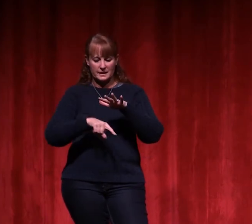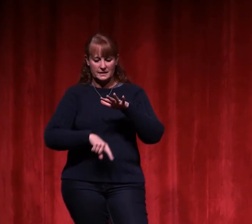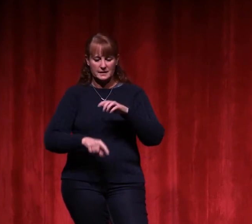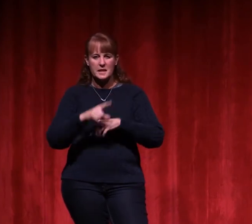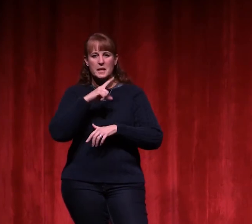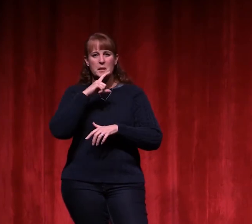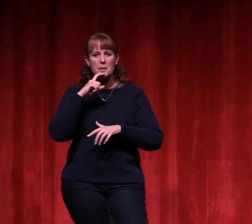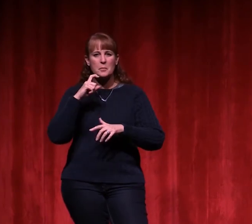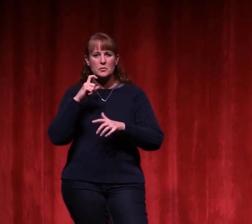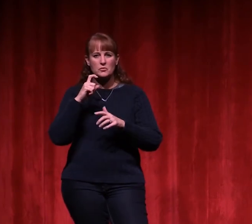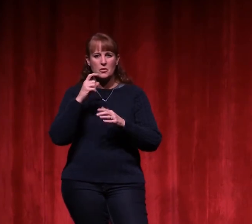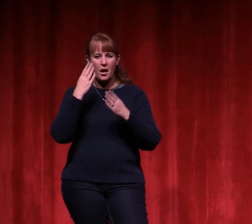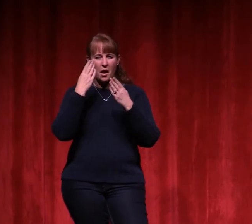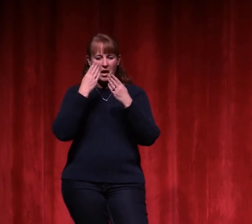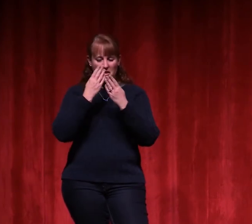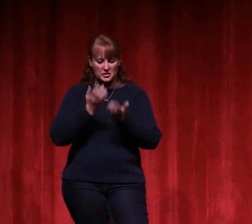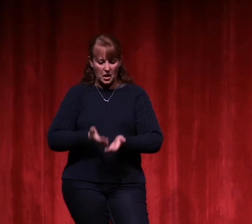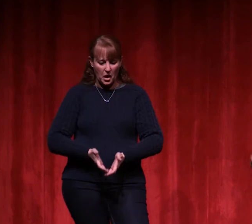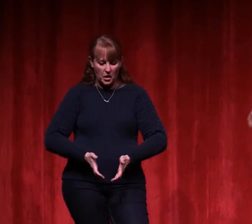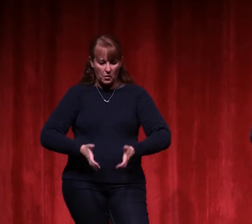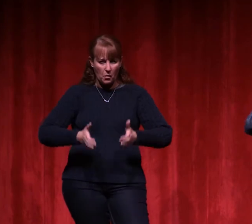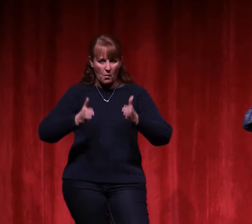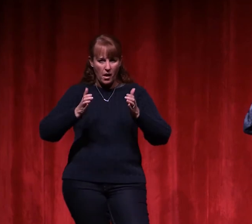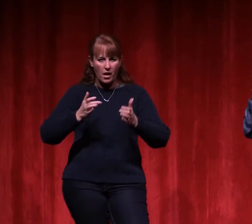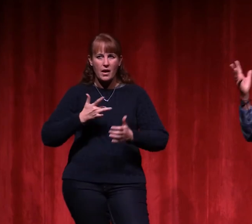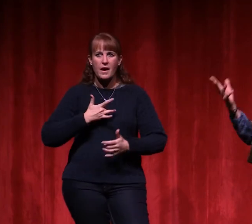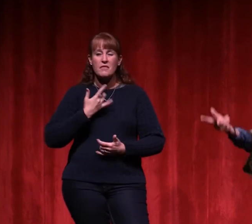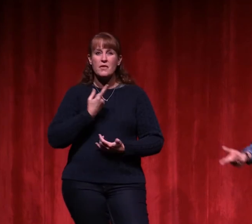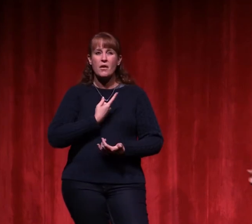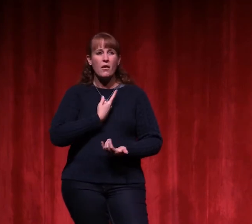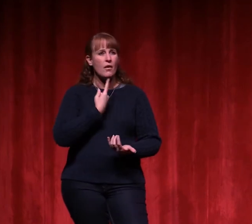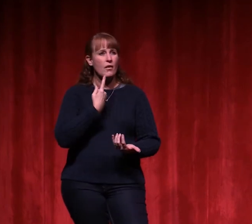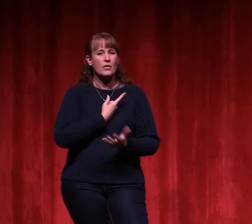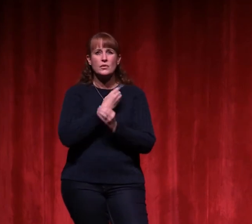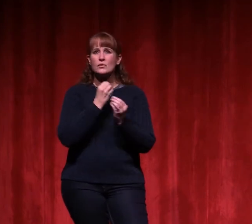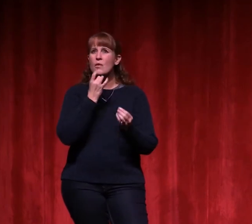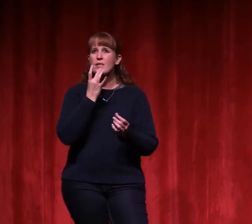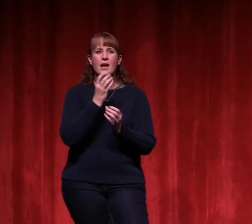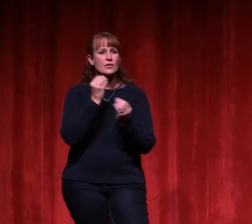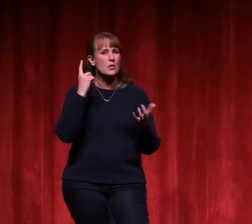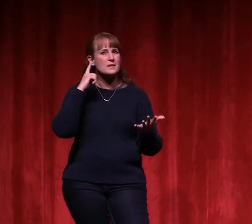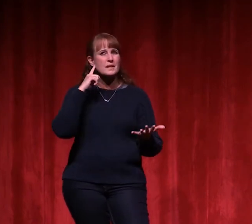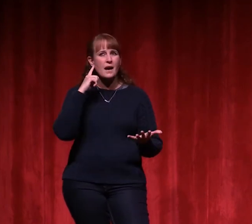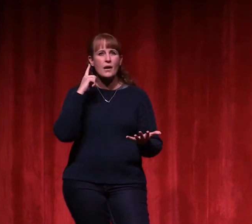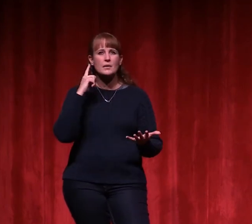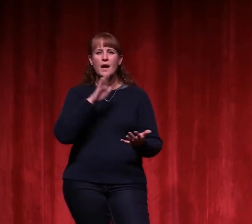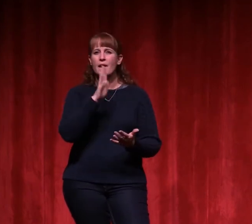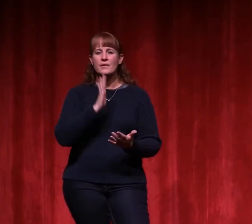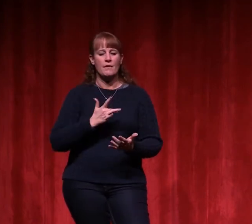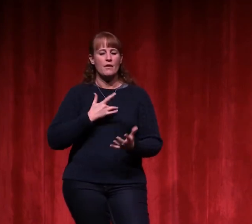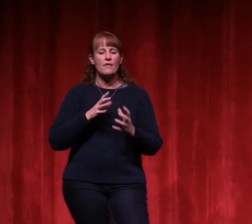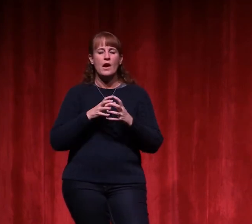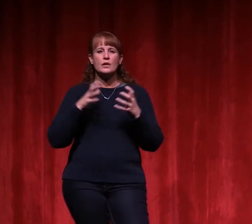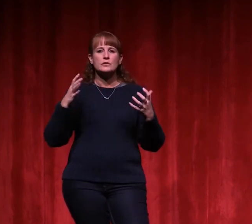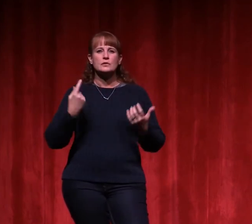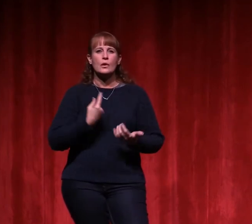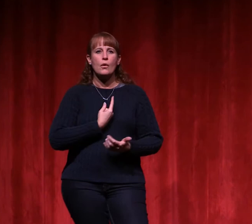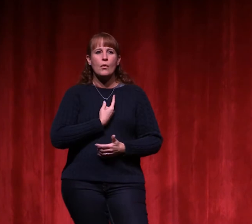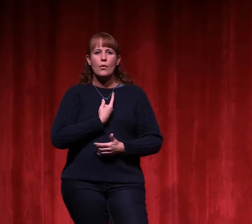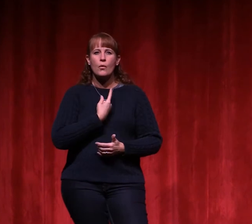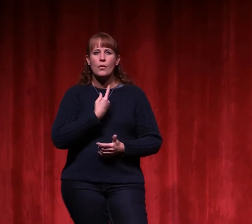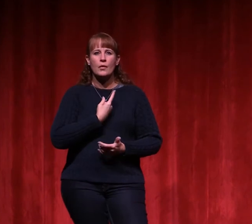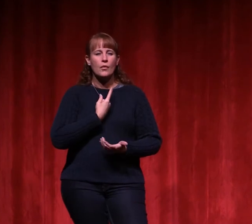dry well, and I was all alone, and there was no light and no sound. and I had never felt so